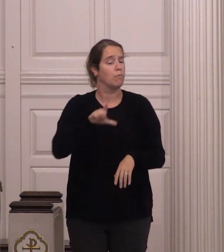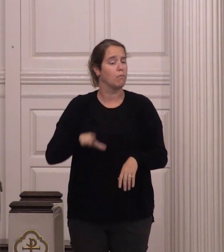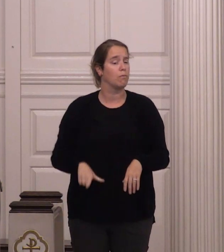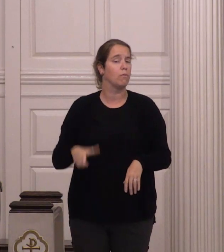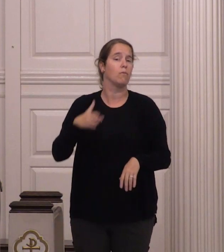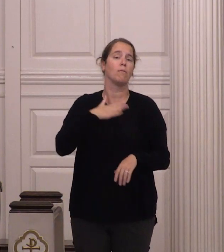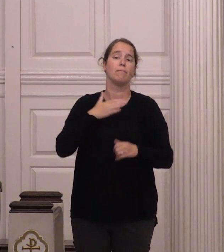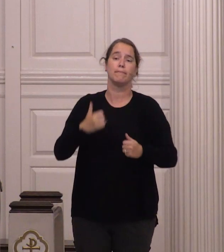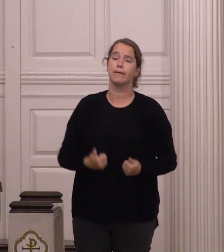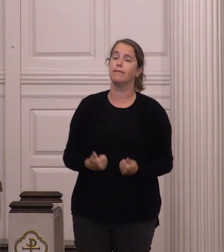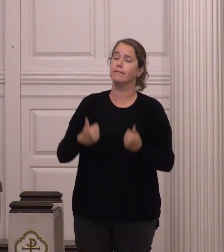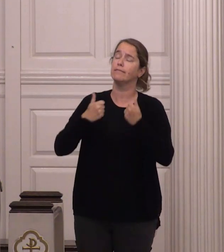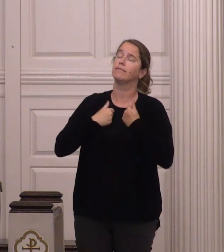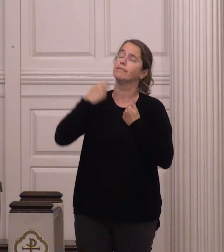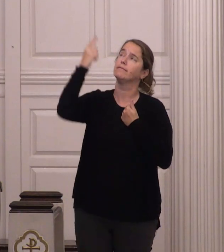die.